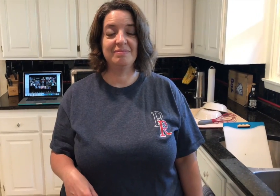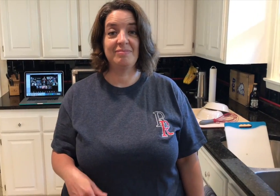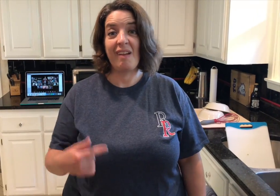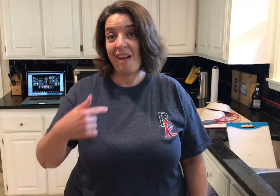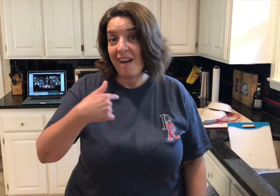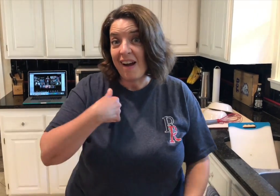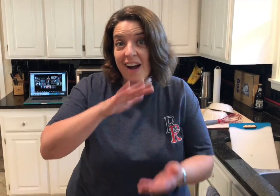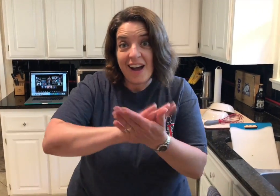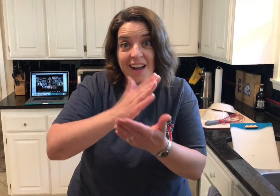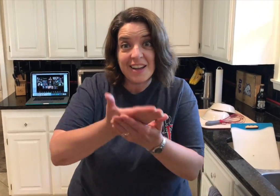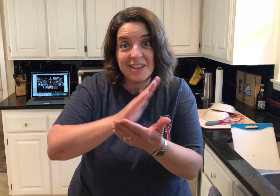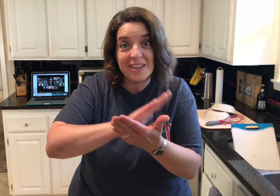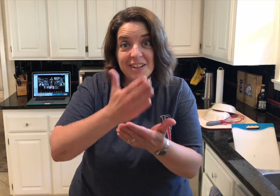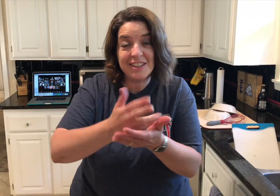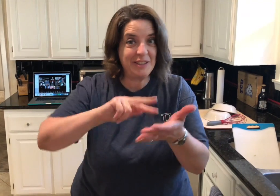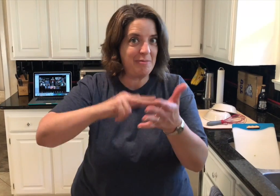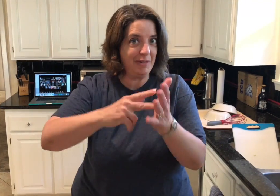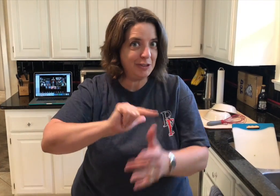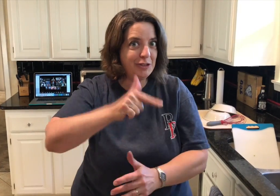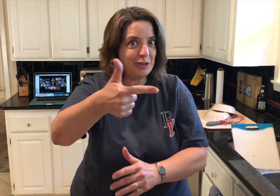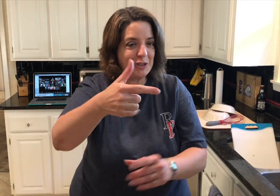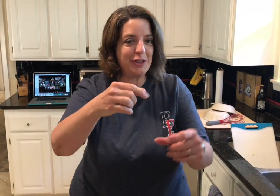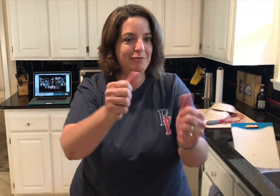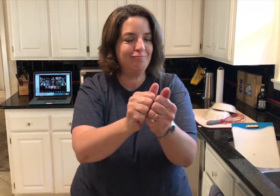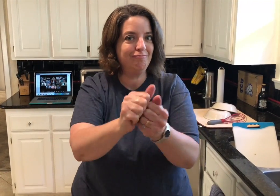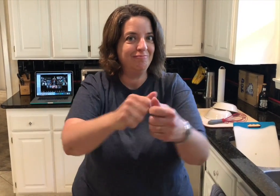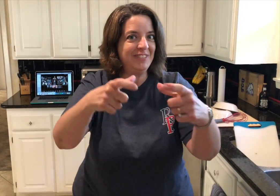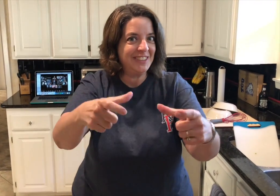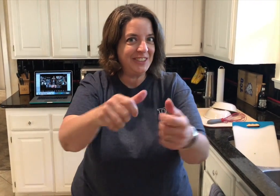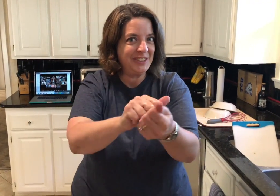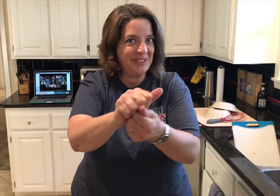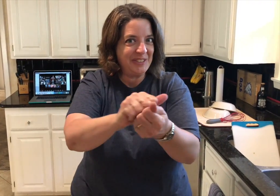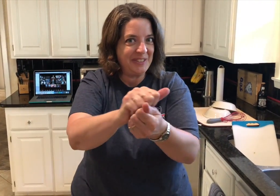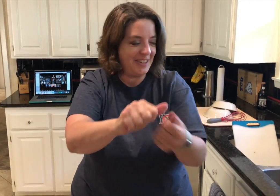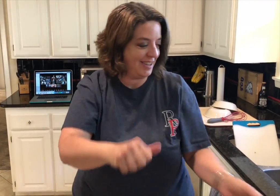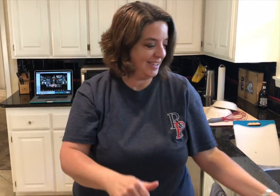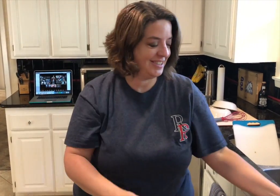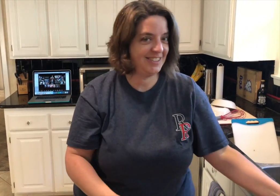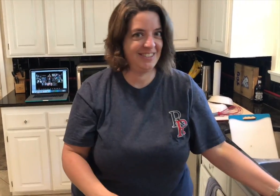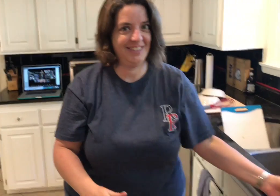I cooked. That means you have to wash the dishes.